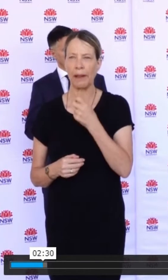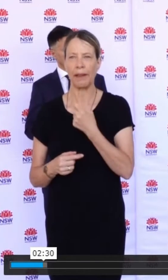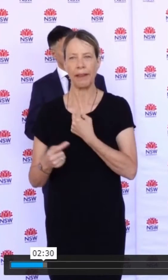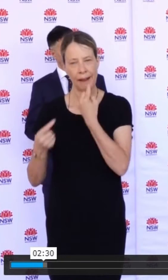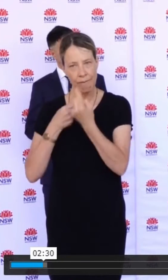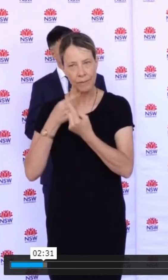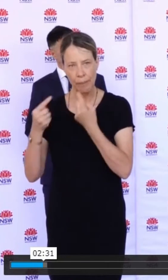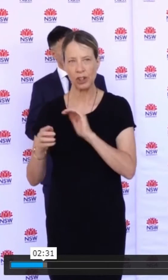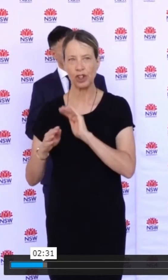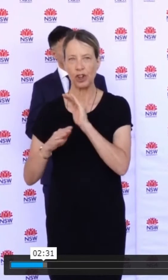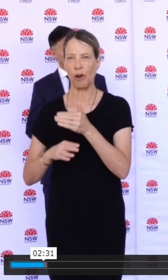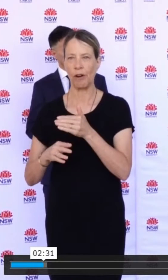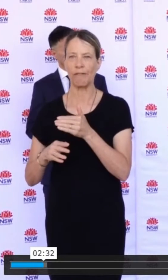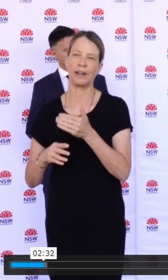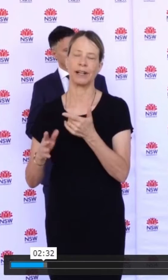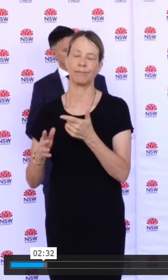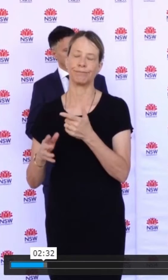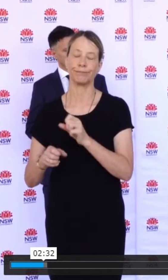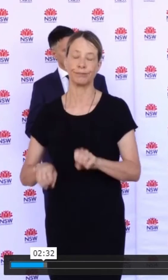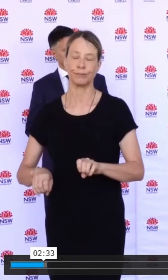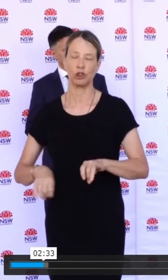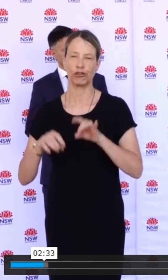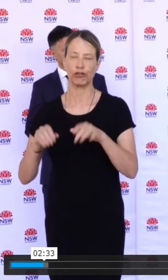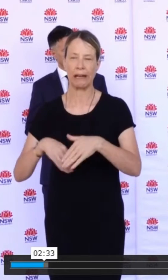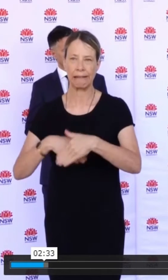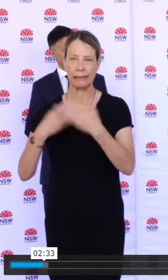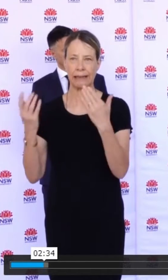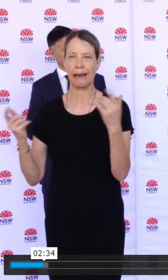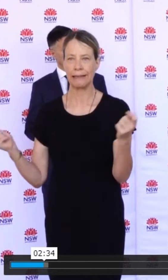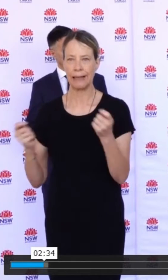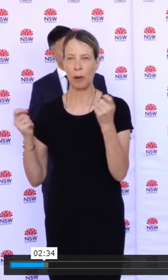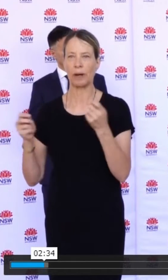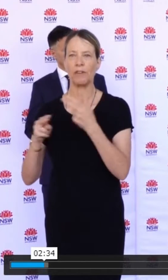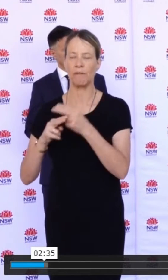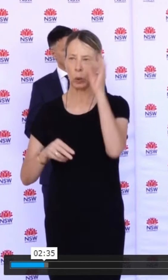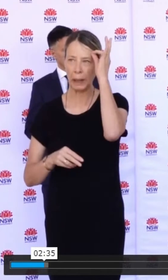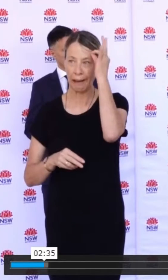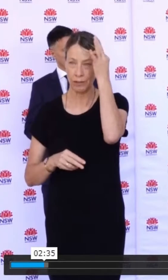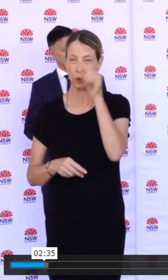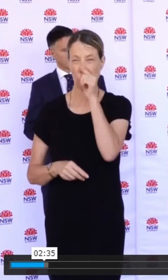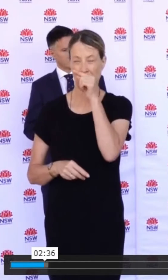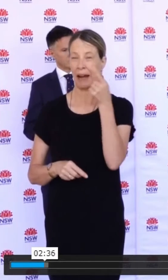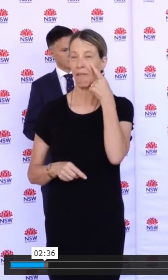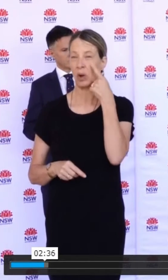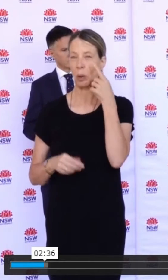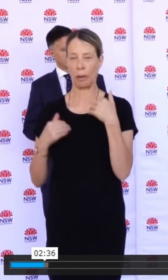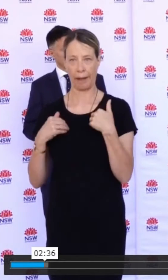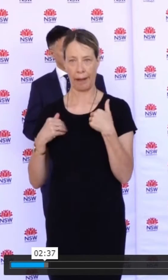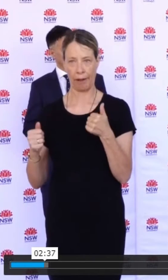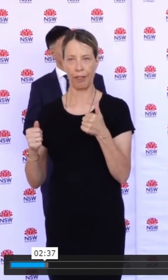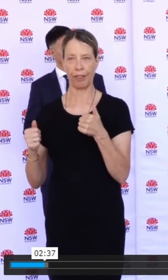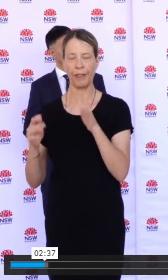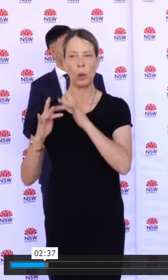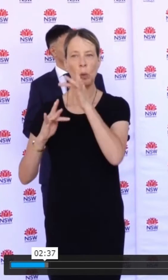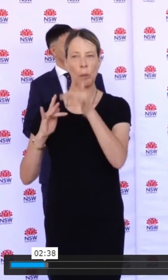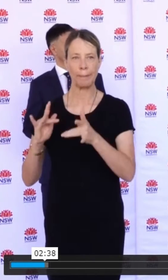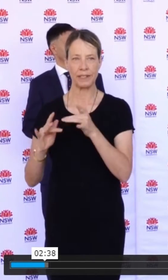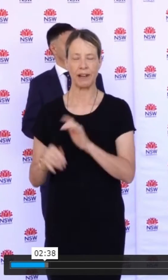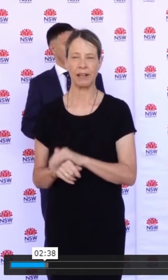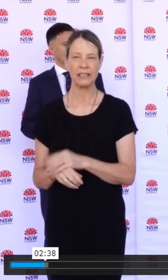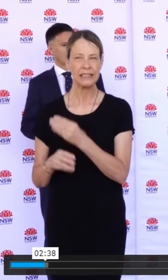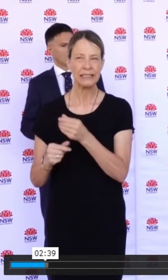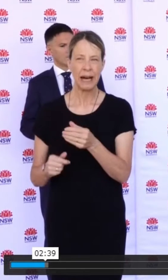that councils don't have to make necessarily individual applications to our public health staff. Obviously there have been a number of